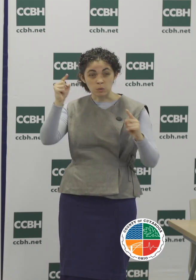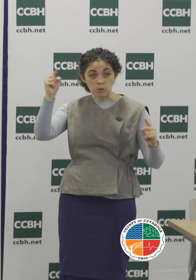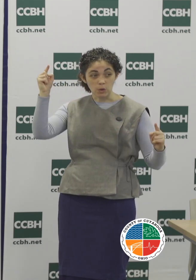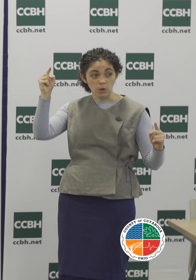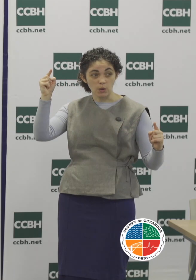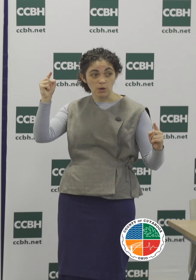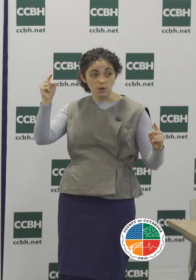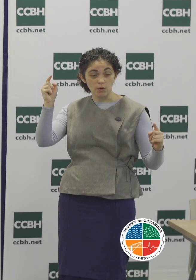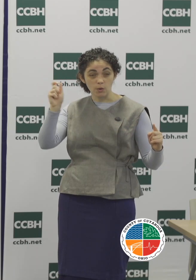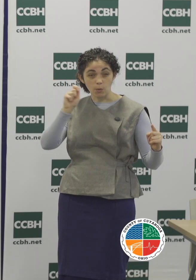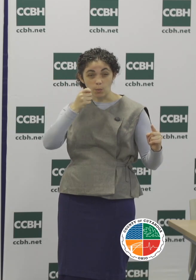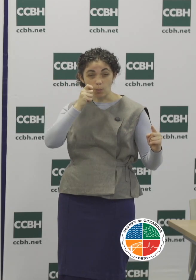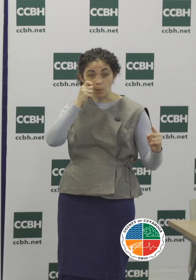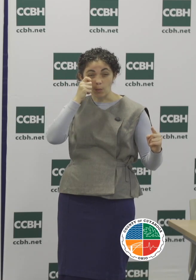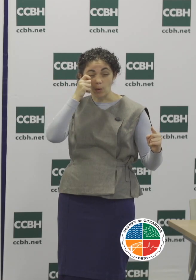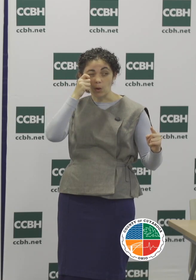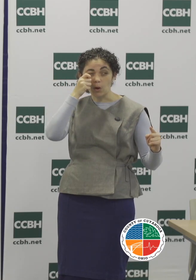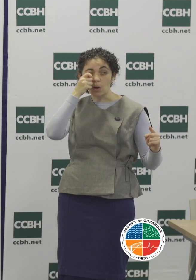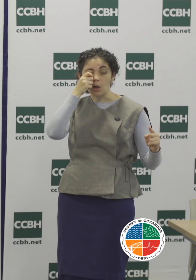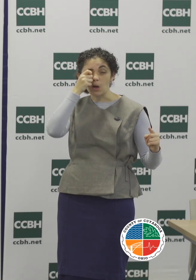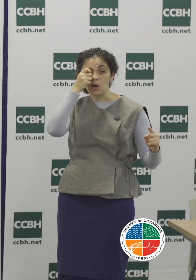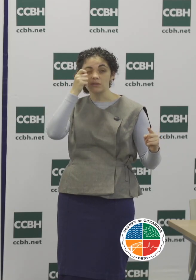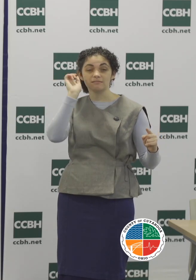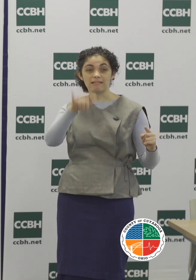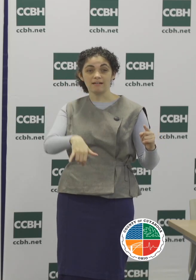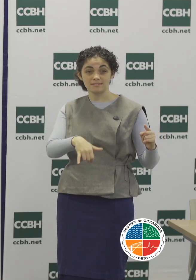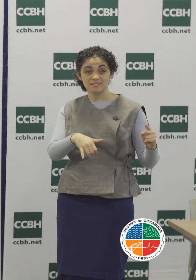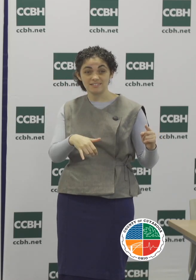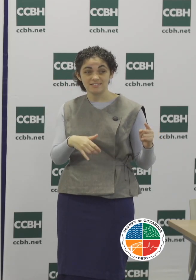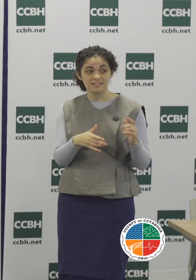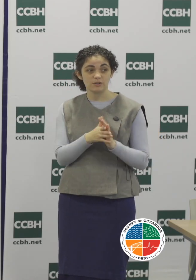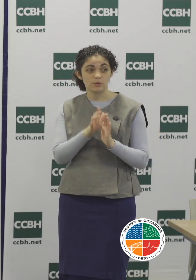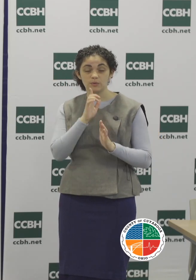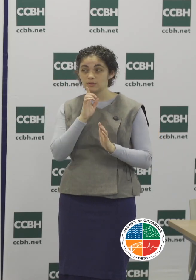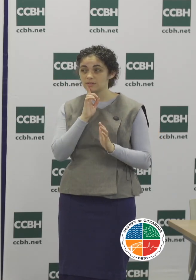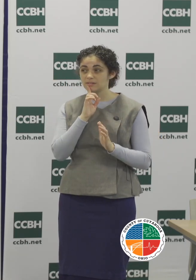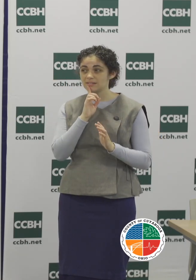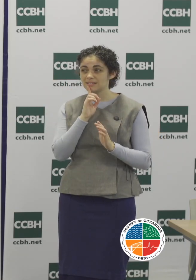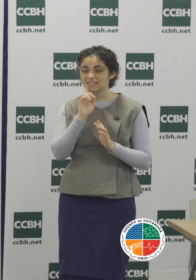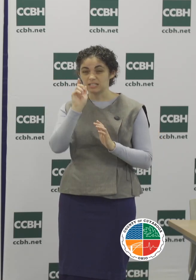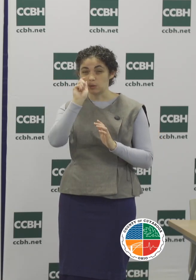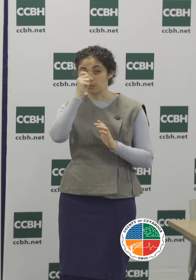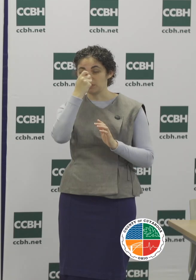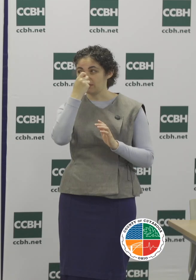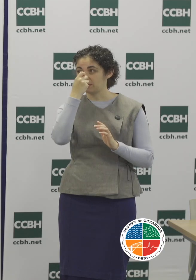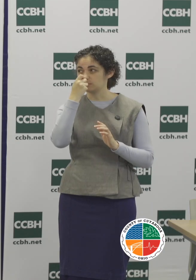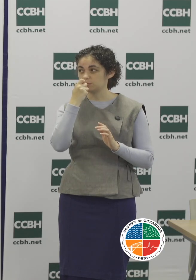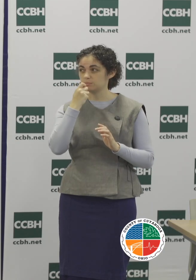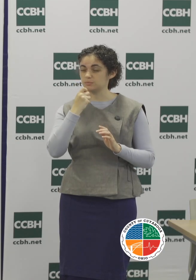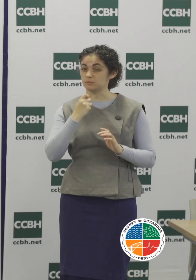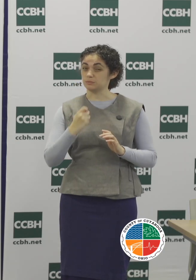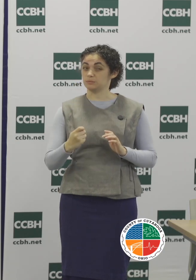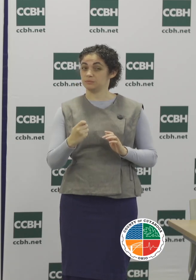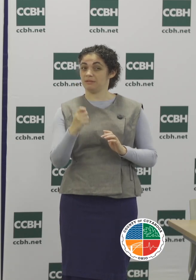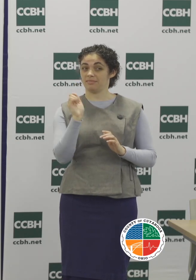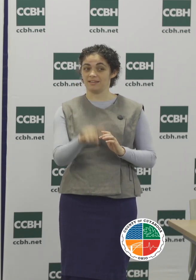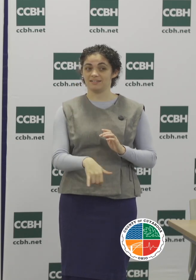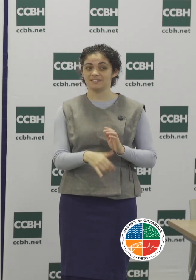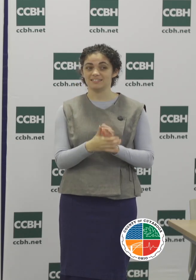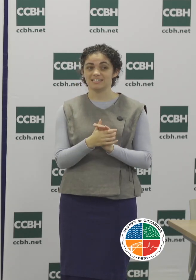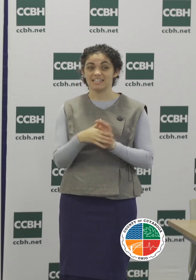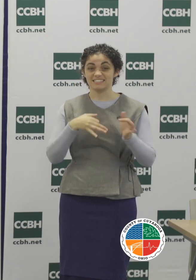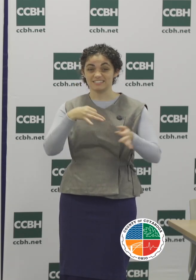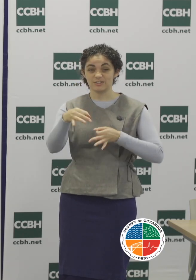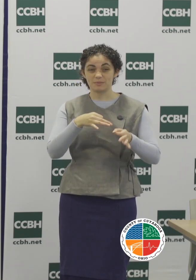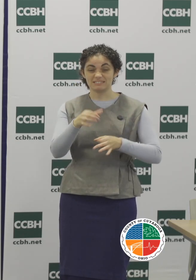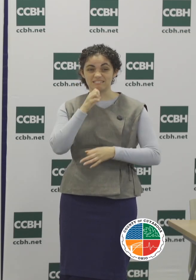swab that goes far back into the nose. It's then turned and then pulled out. People describe it